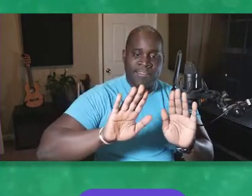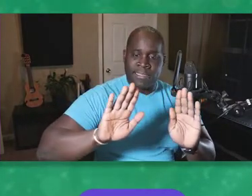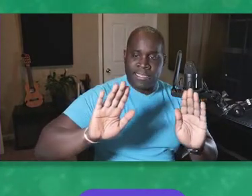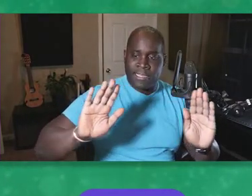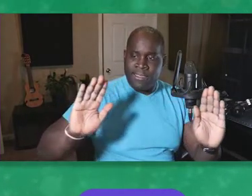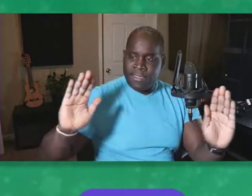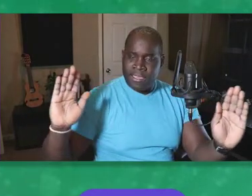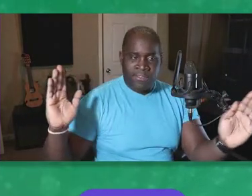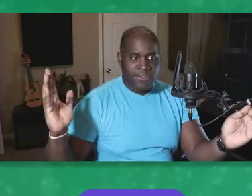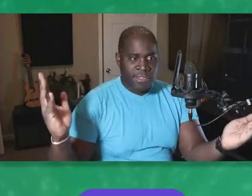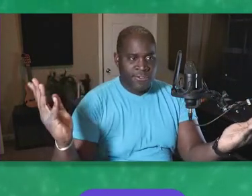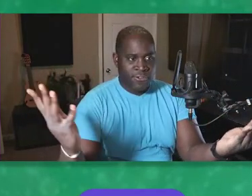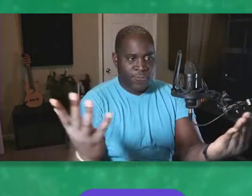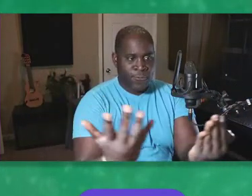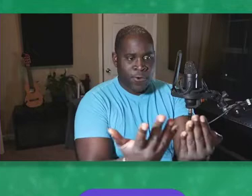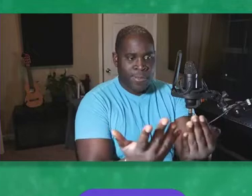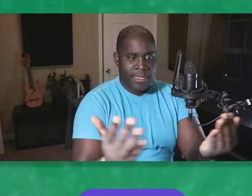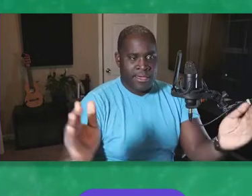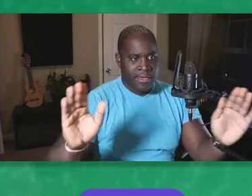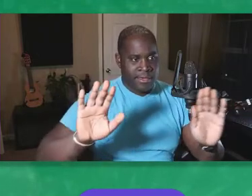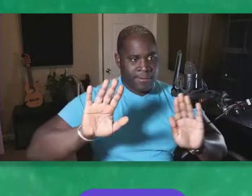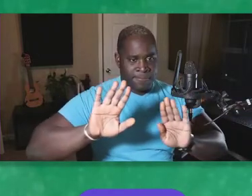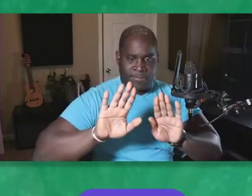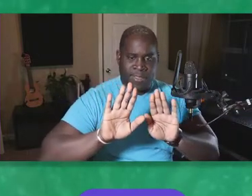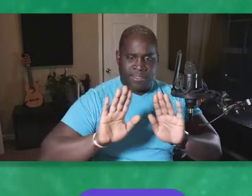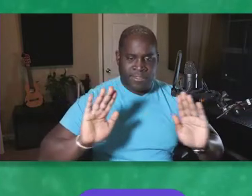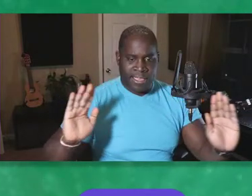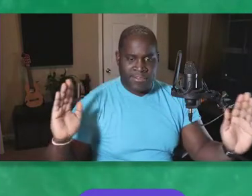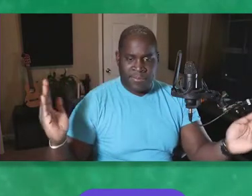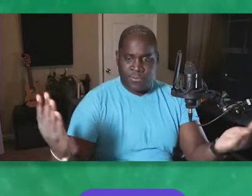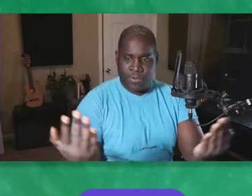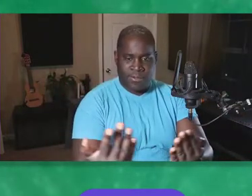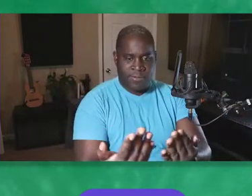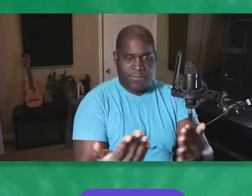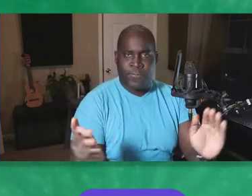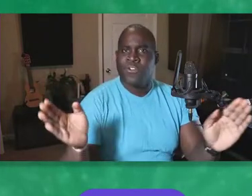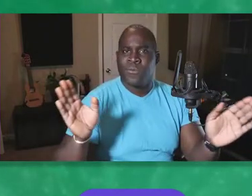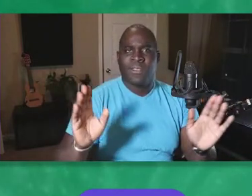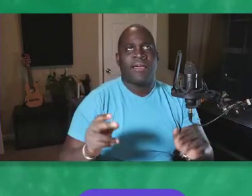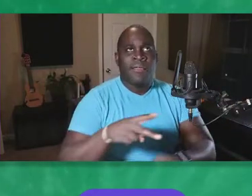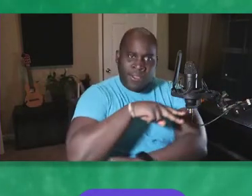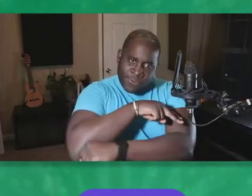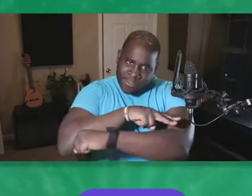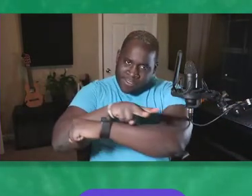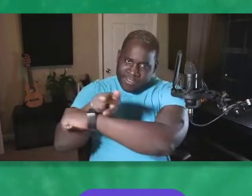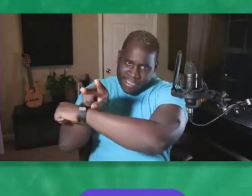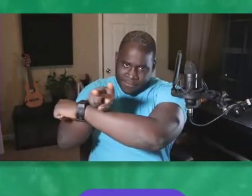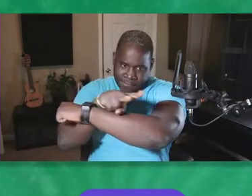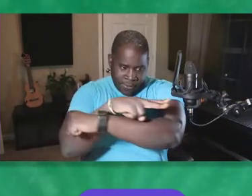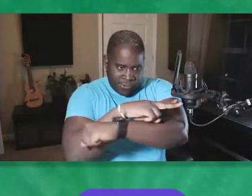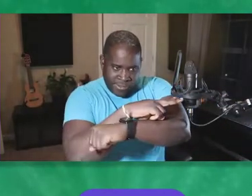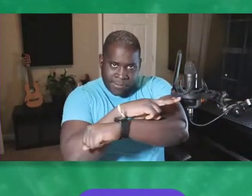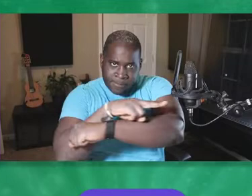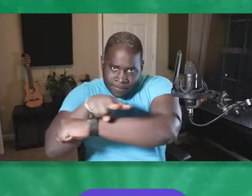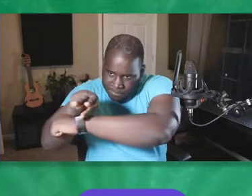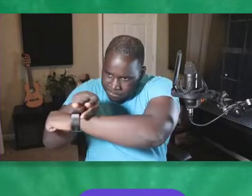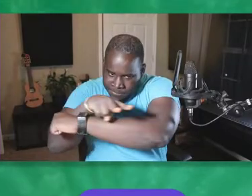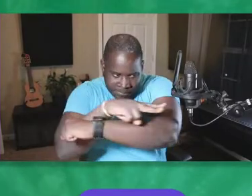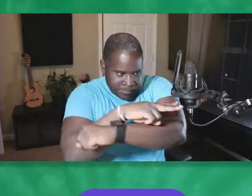But basically, it looks like she's forming like some sort of fortress. So this is the sign for